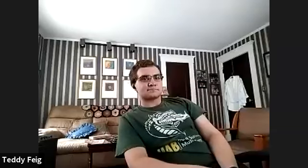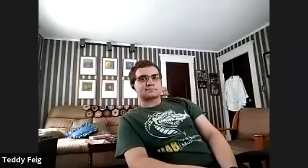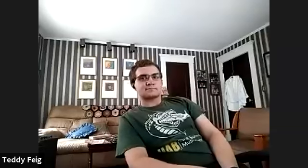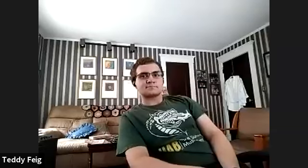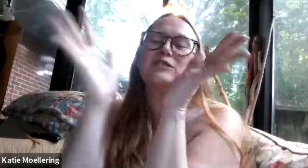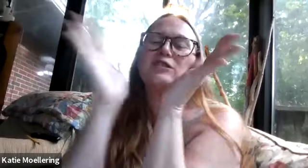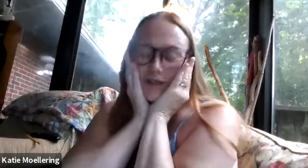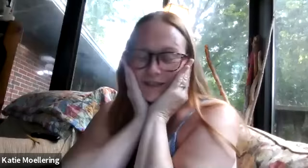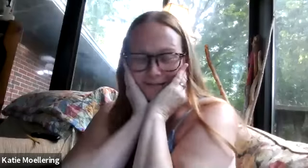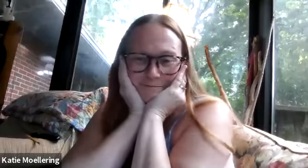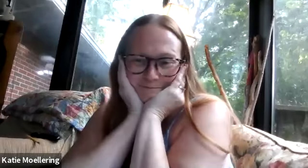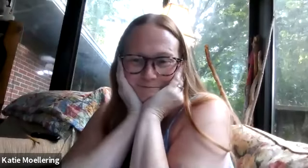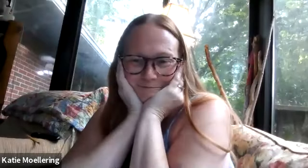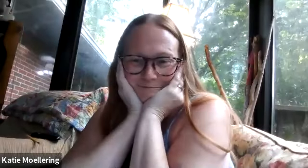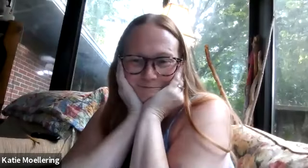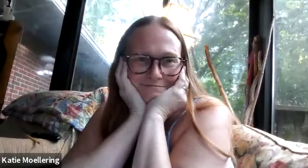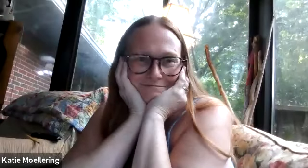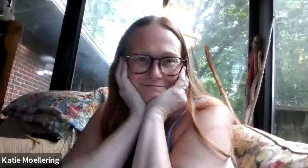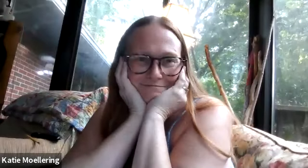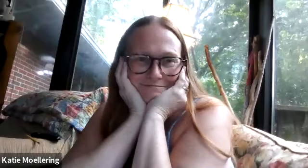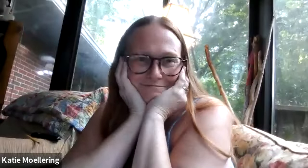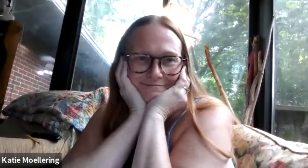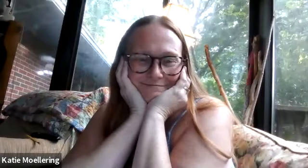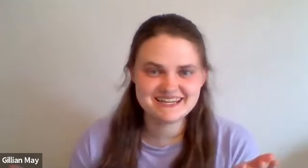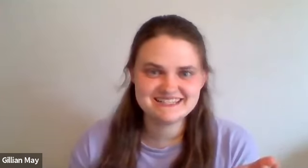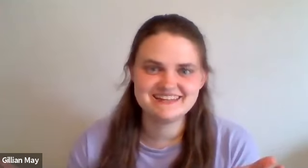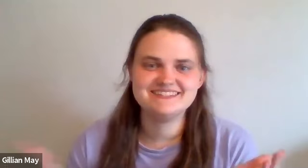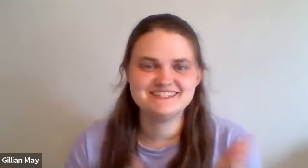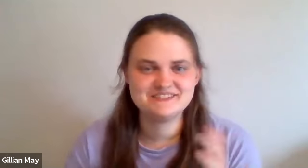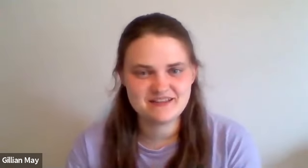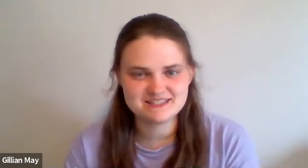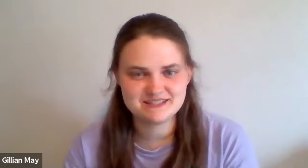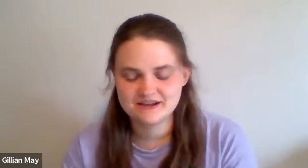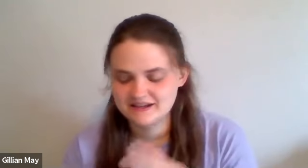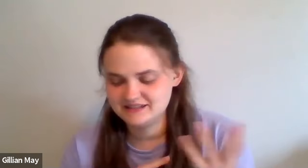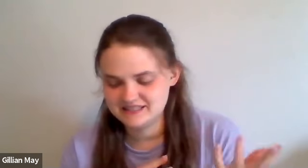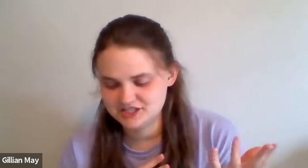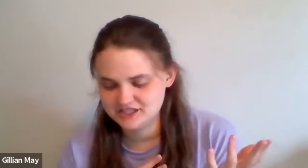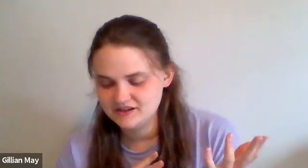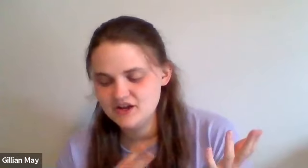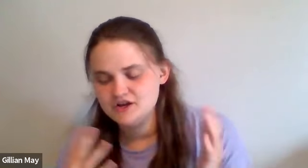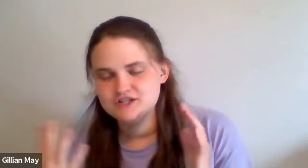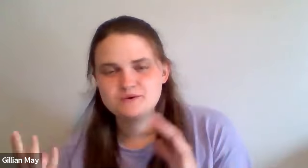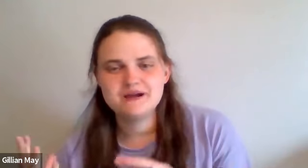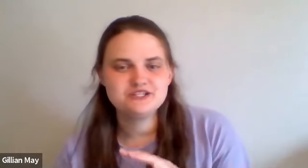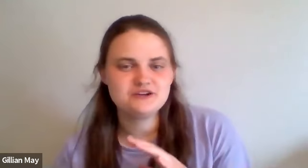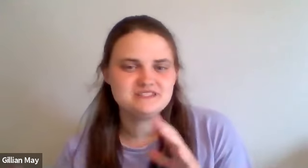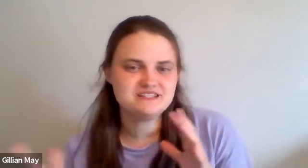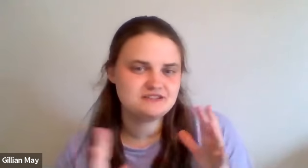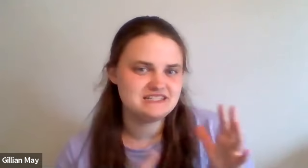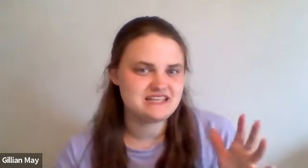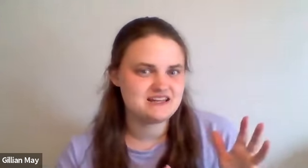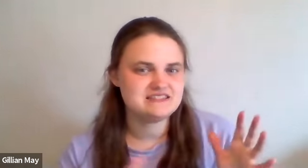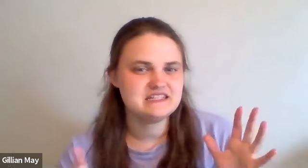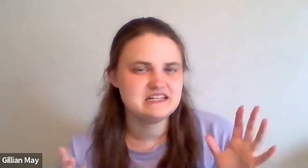Okay, so I'll give it to you, Jillian. All right, so like Miss Katie said, this is our last session. So what I chose to do today, instead of